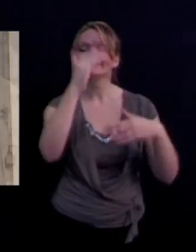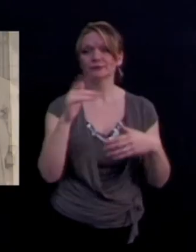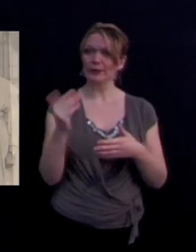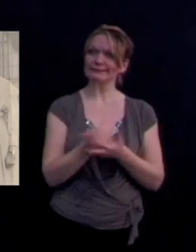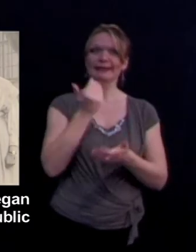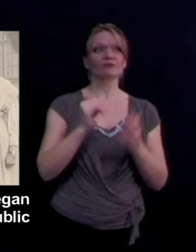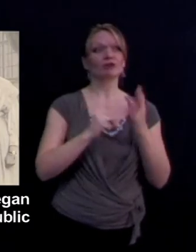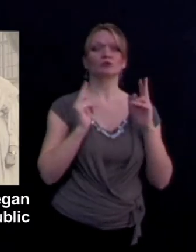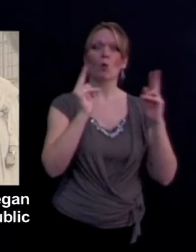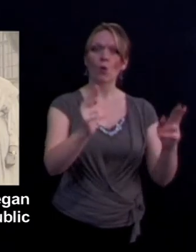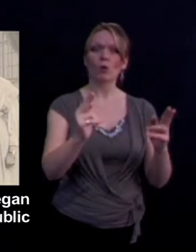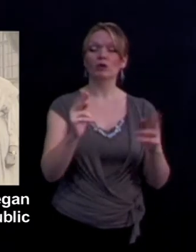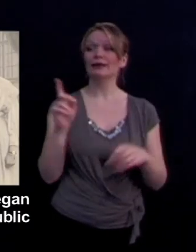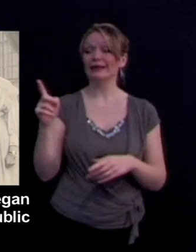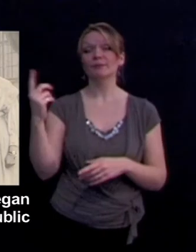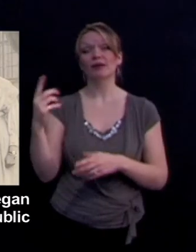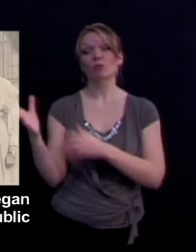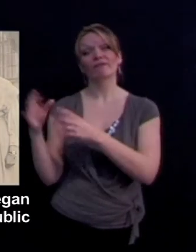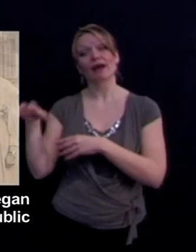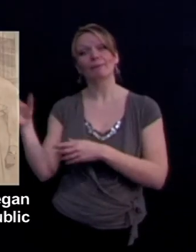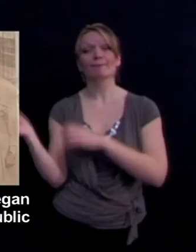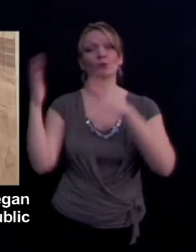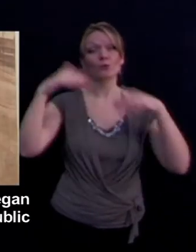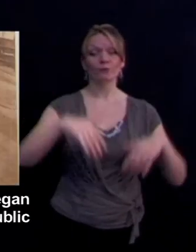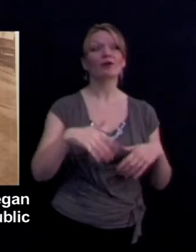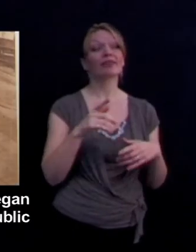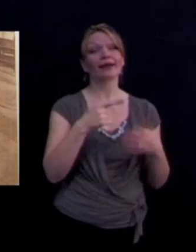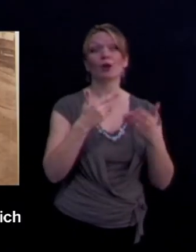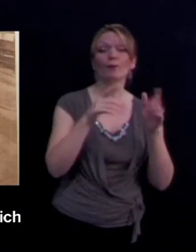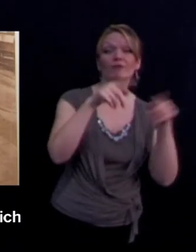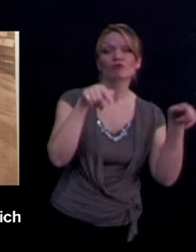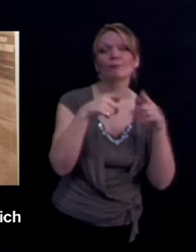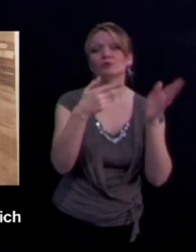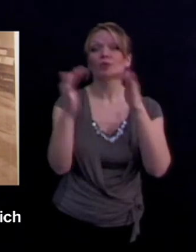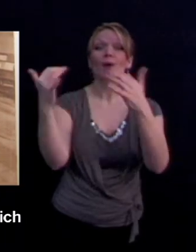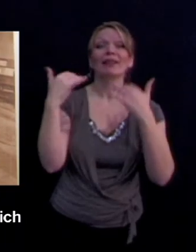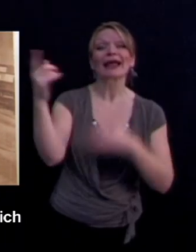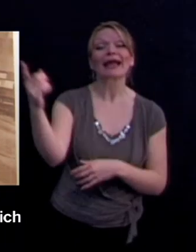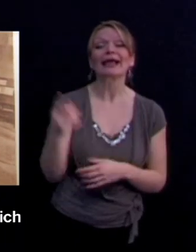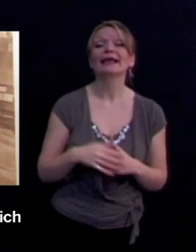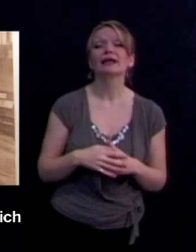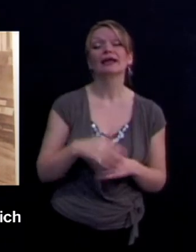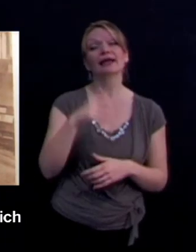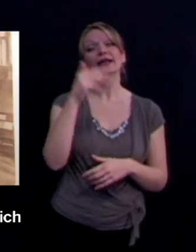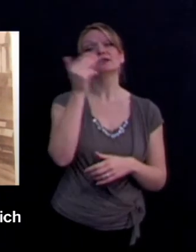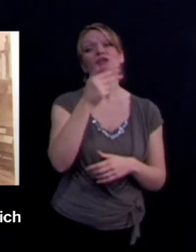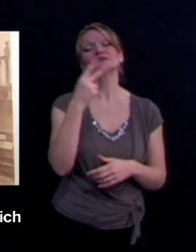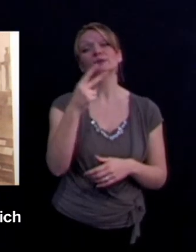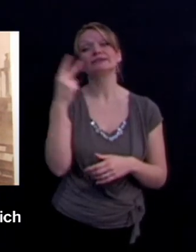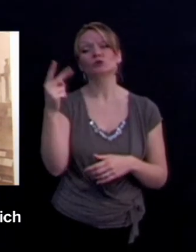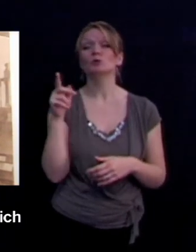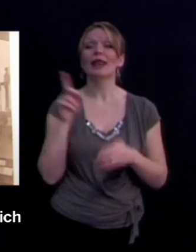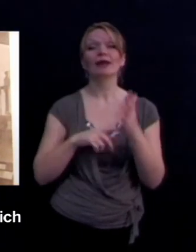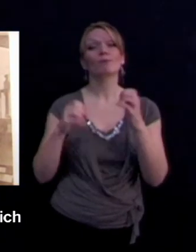demolition, moved in with his large family and began showing some of the rooms to the public. In 1922, he presented the house and